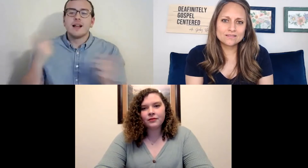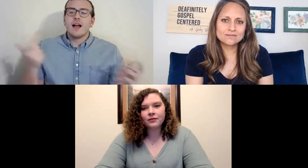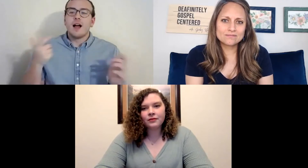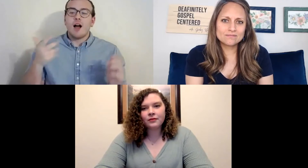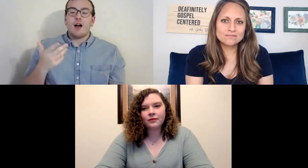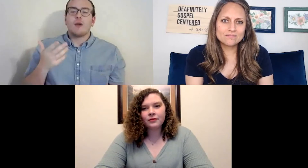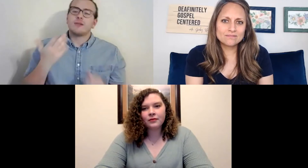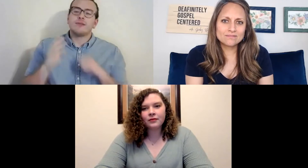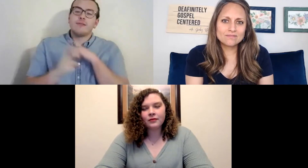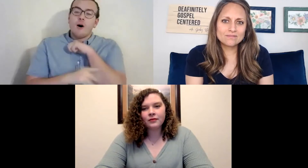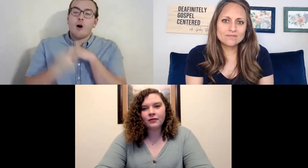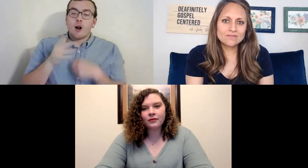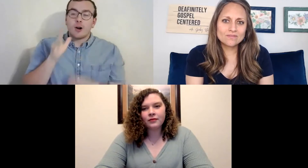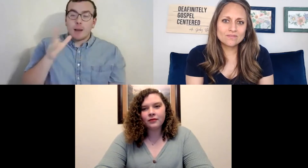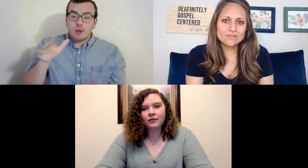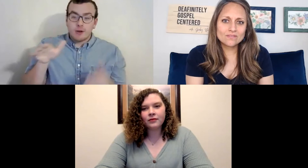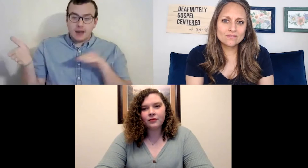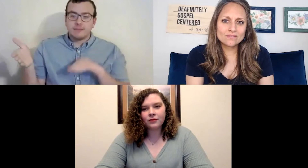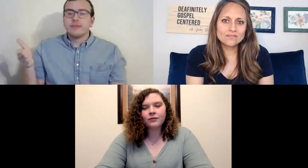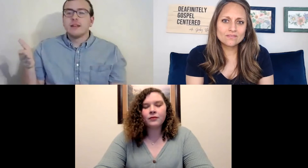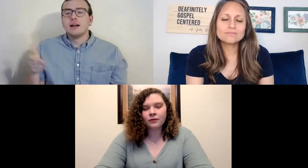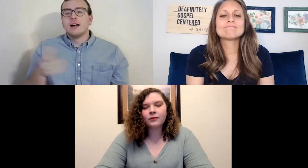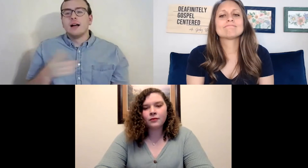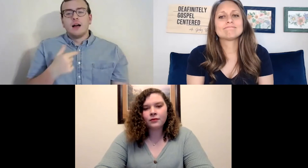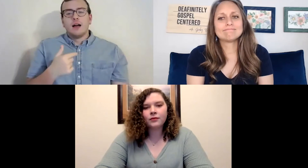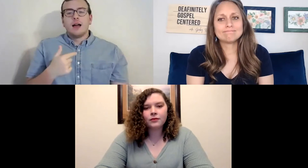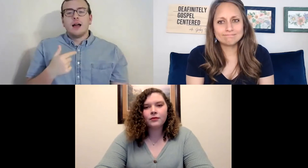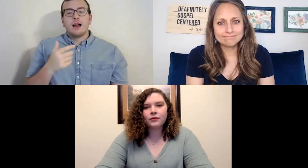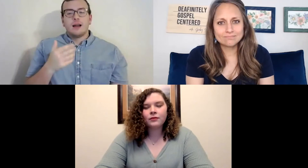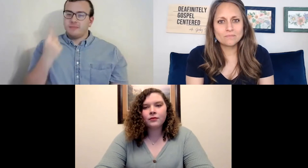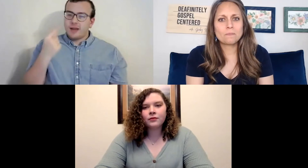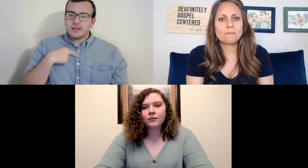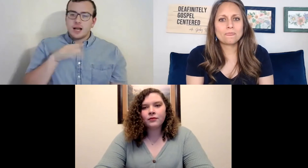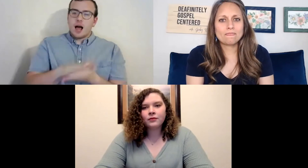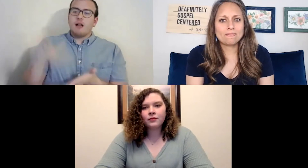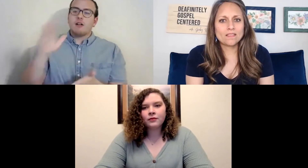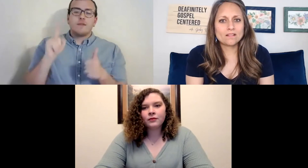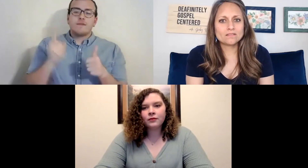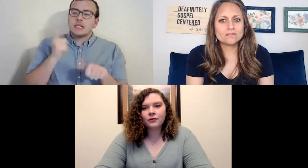our grandmother had passed away. I was at college for the first time, and